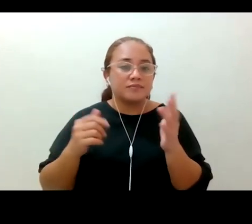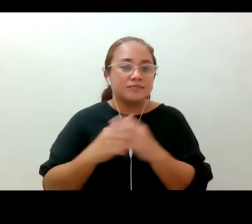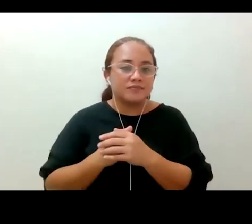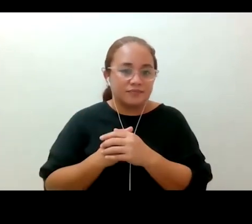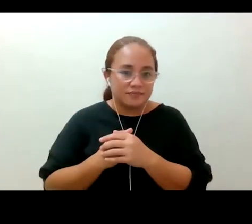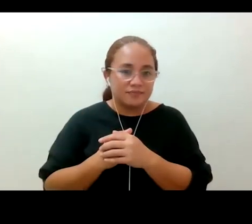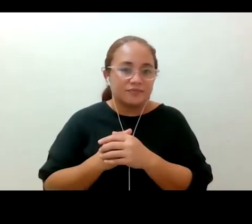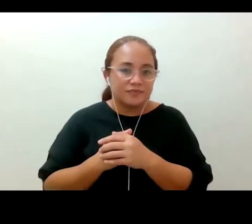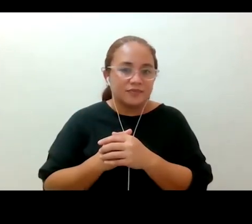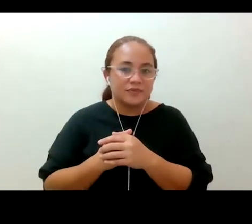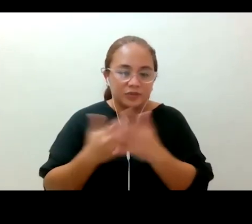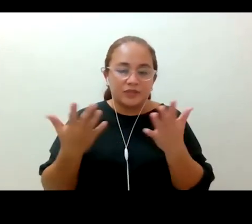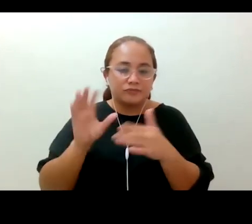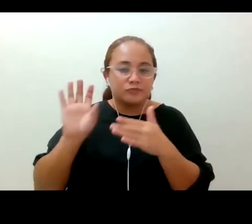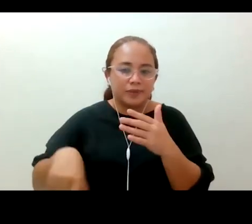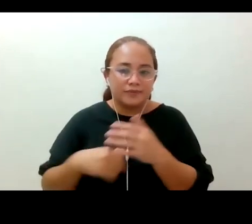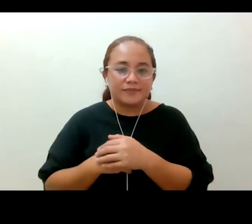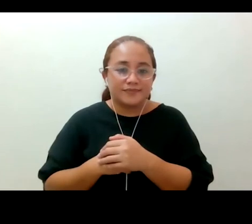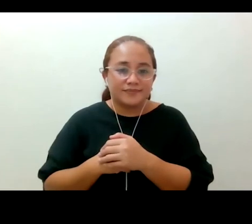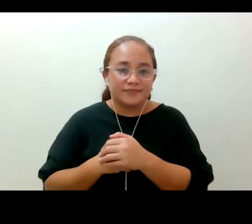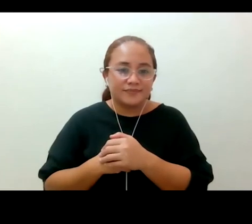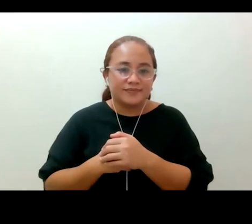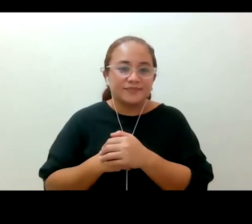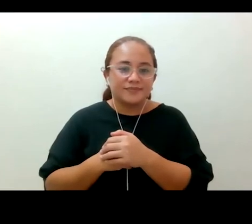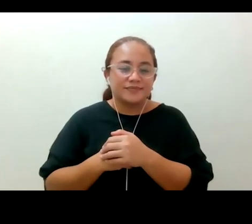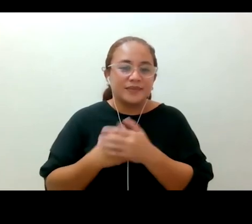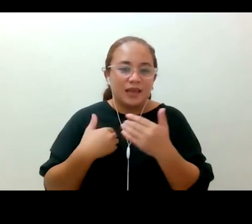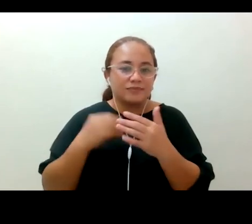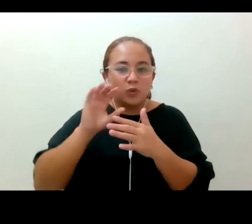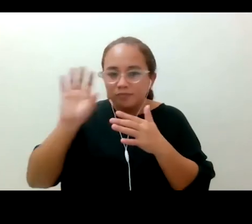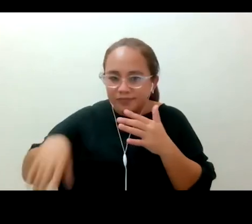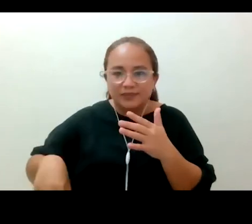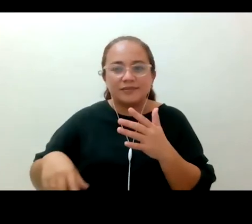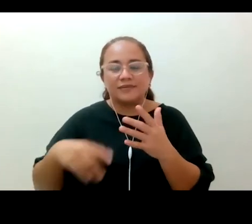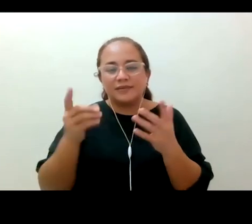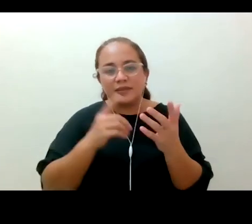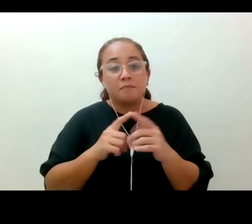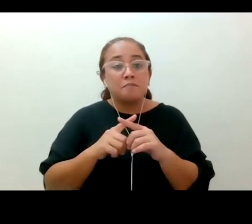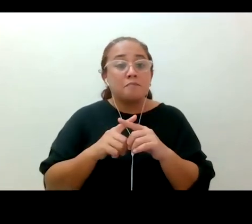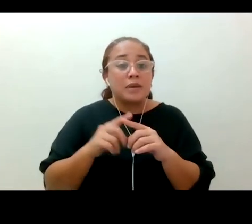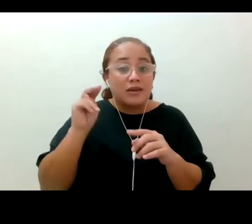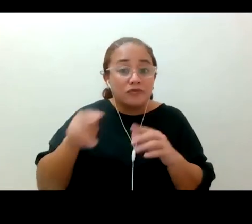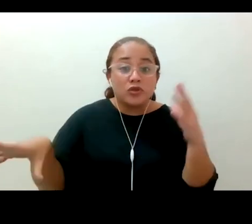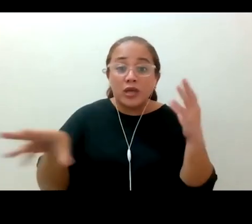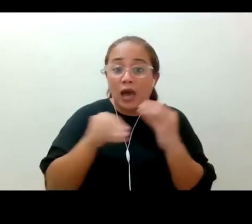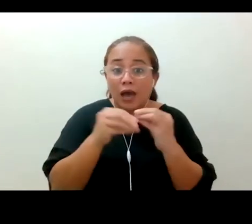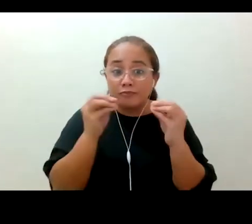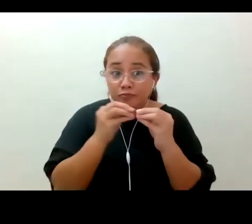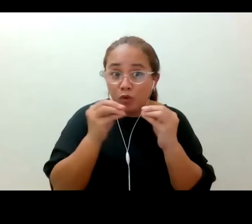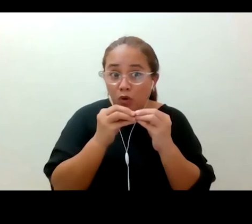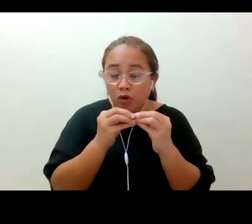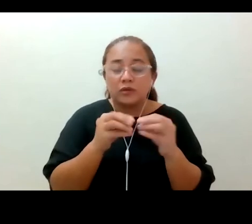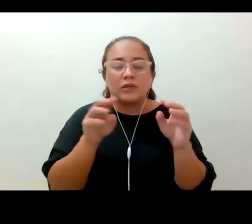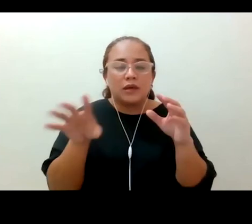have it. You pretty much have everything described. If you need to add more, then you can add